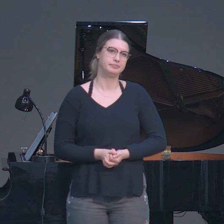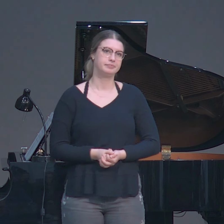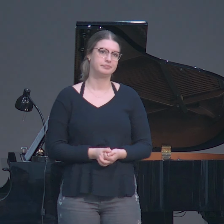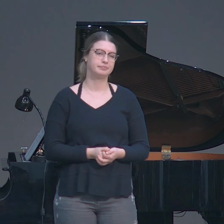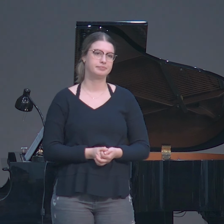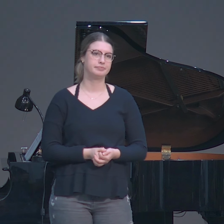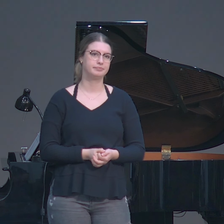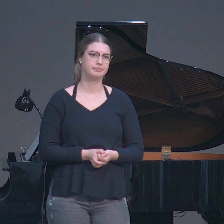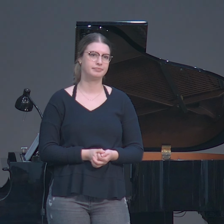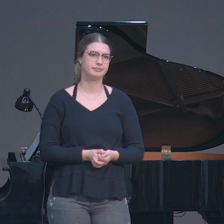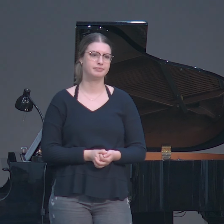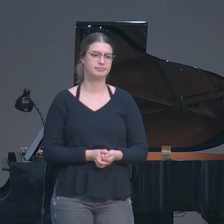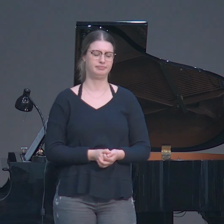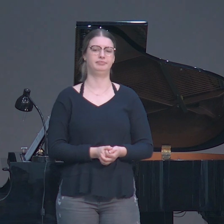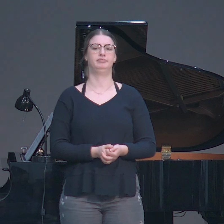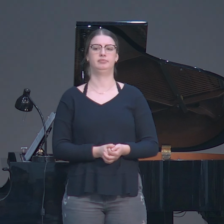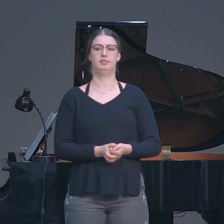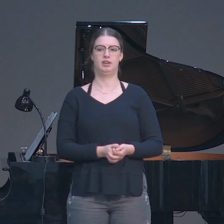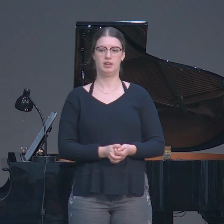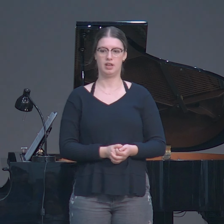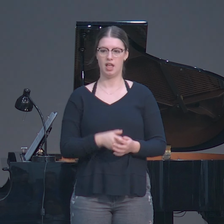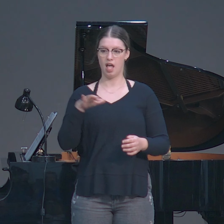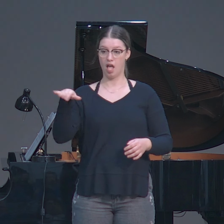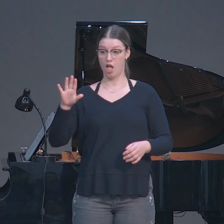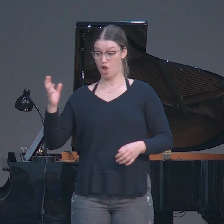Now, this should strike the disciples of John.